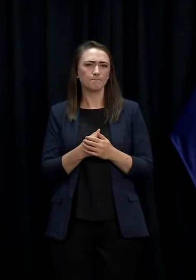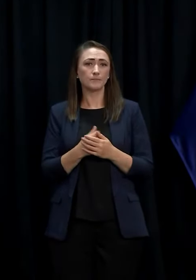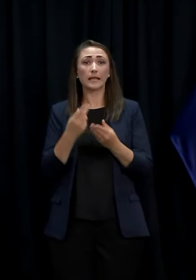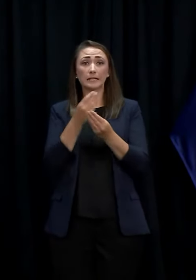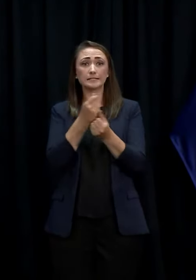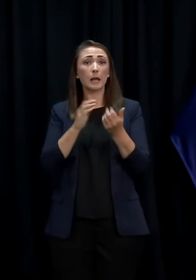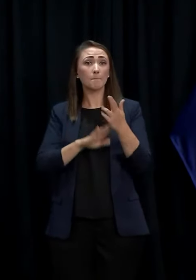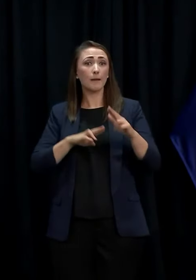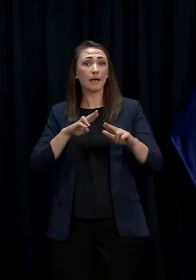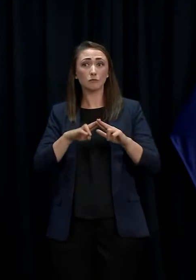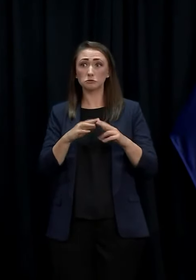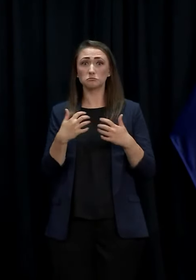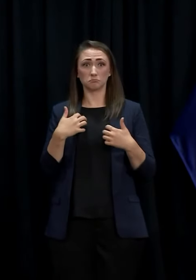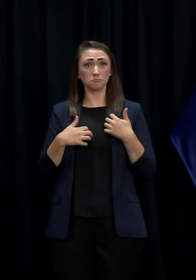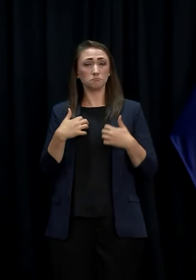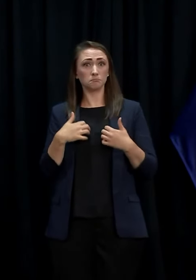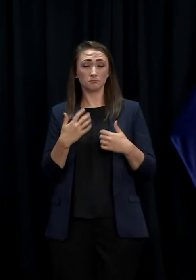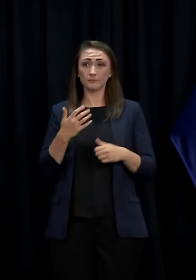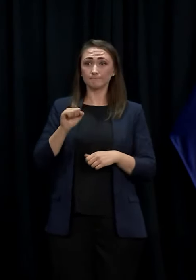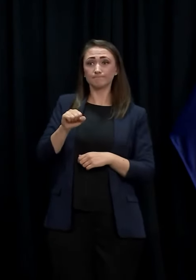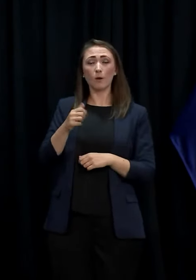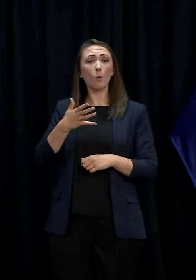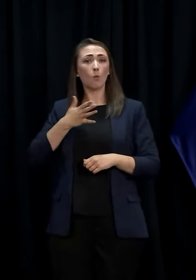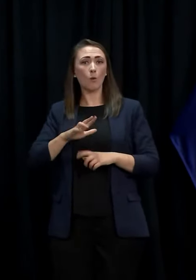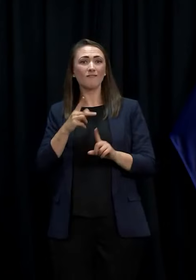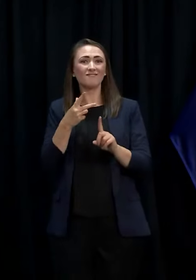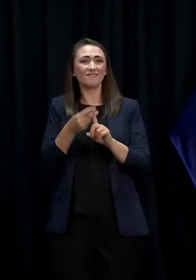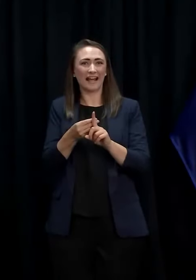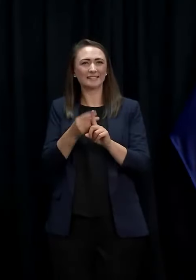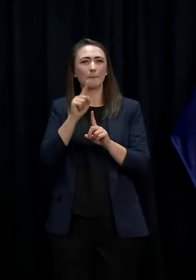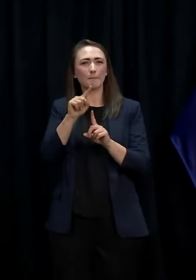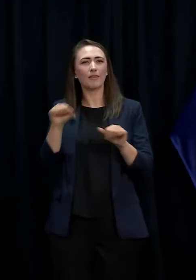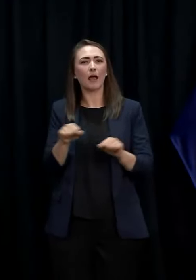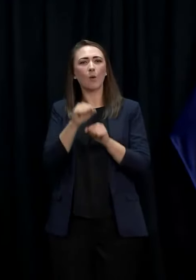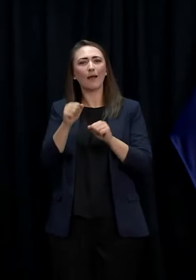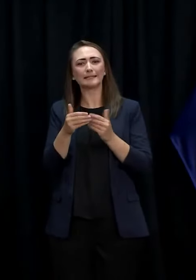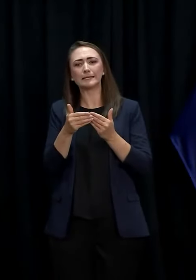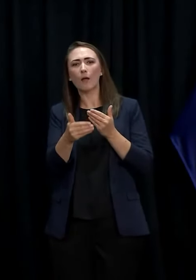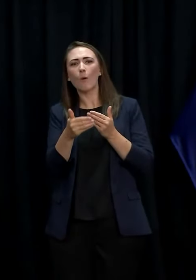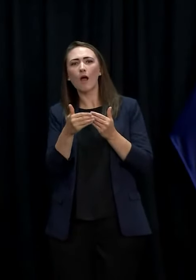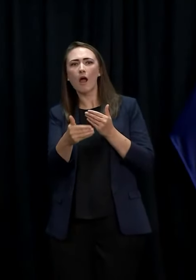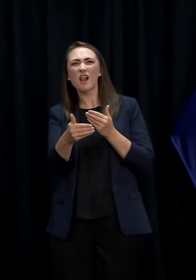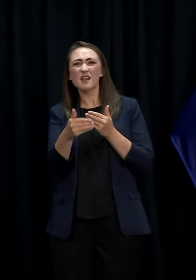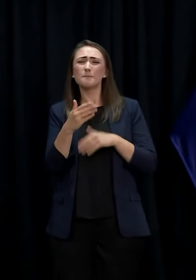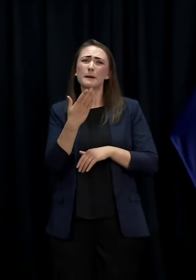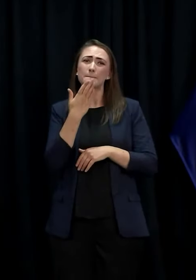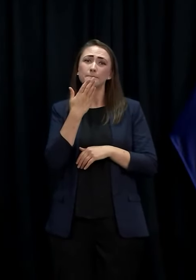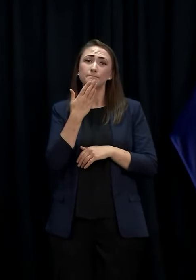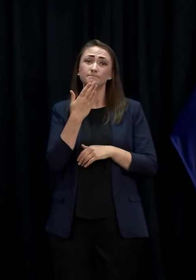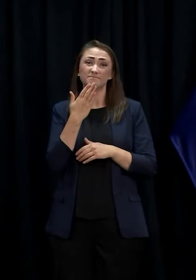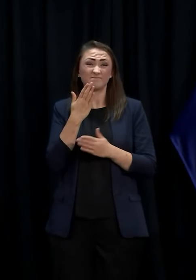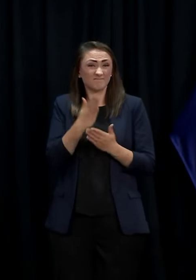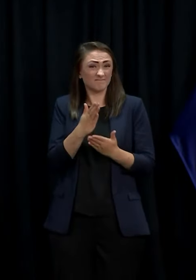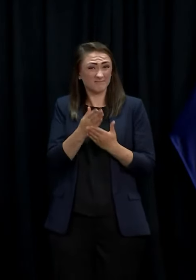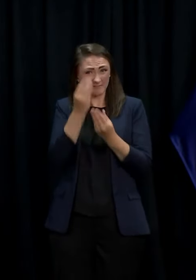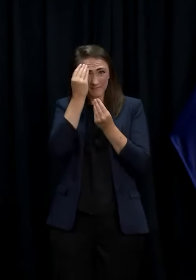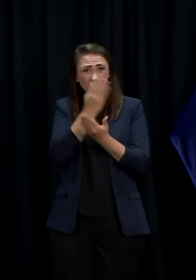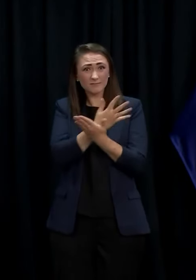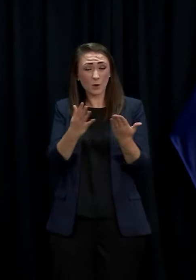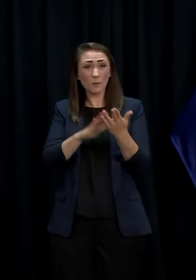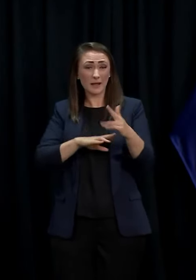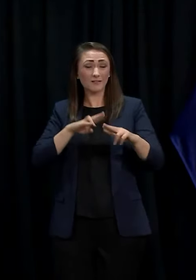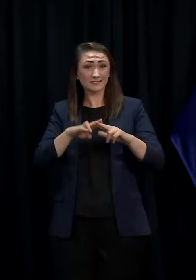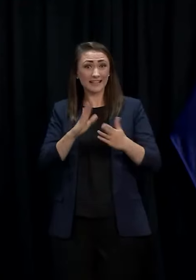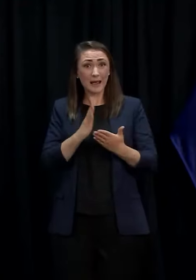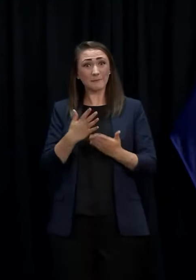are pro-vaccination, but are just waiting a little bit longer. And my message to them has always been, it's safe, it's a good time to do